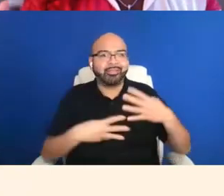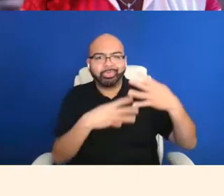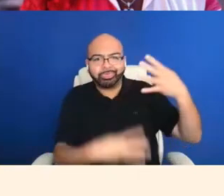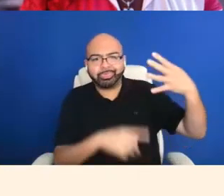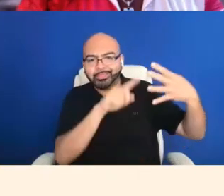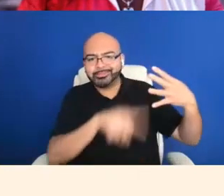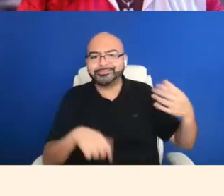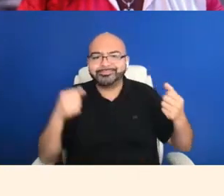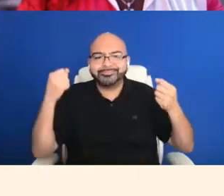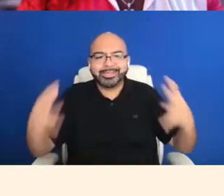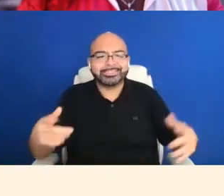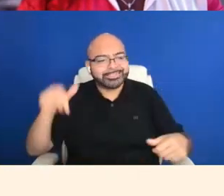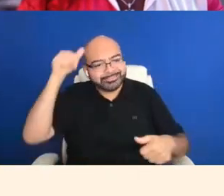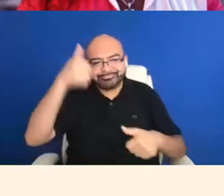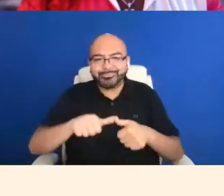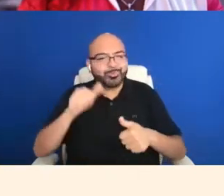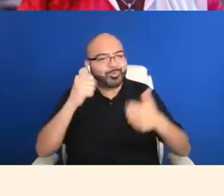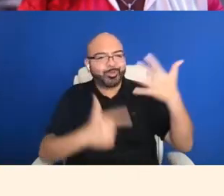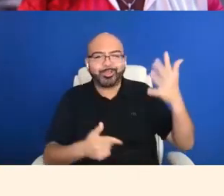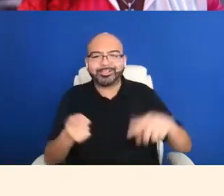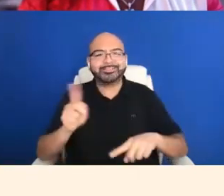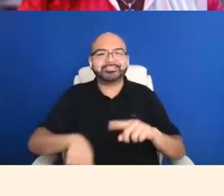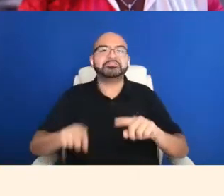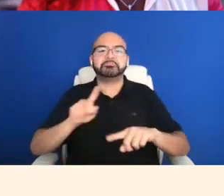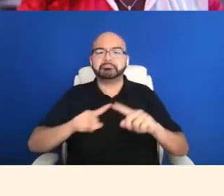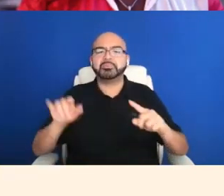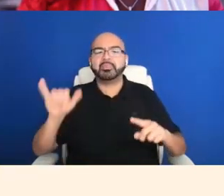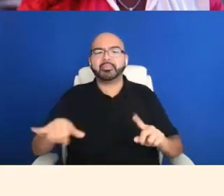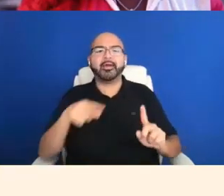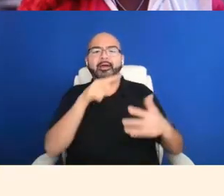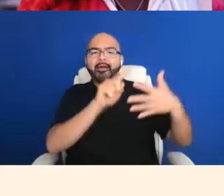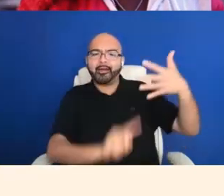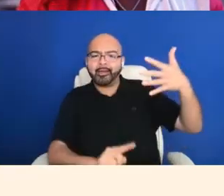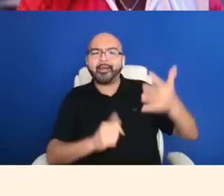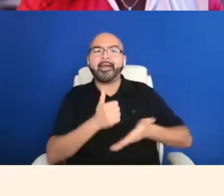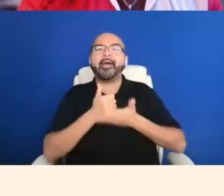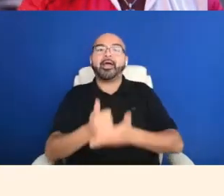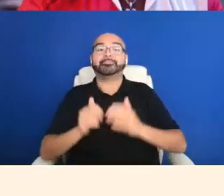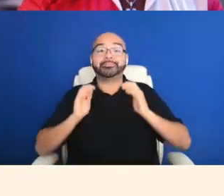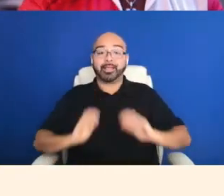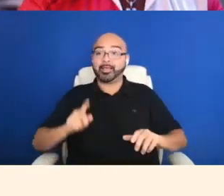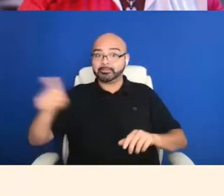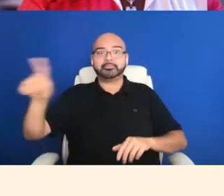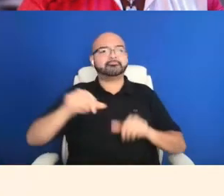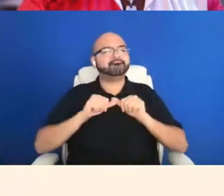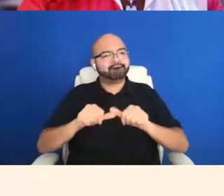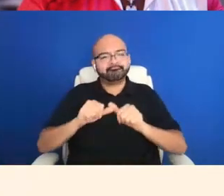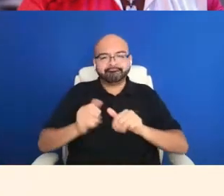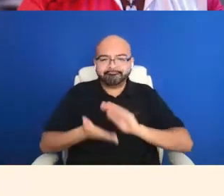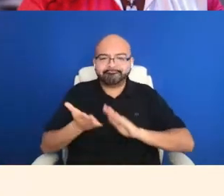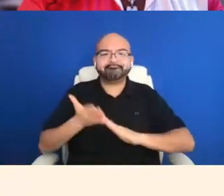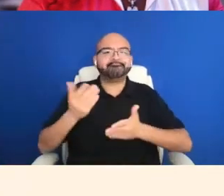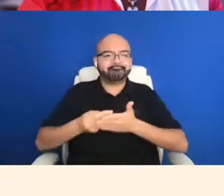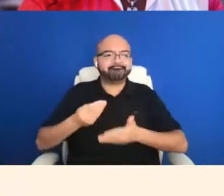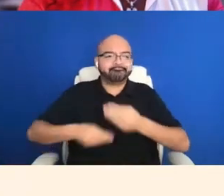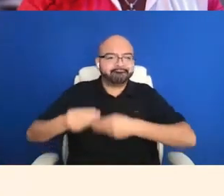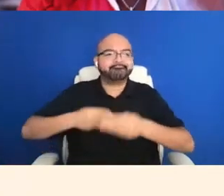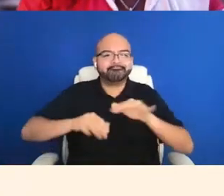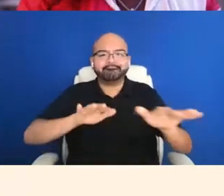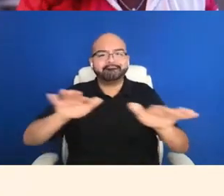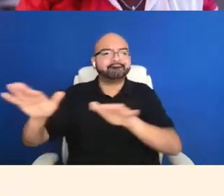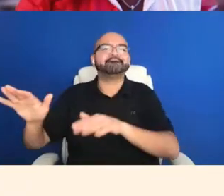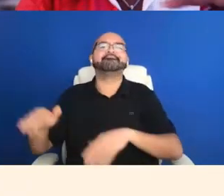them. But this is what like keeps our clients going. This is what keeps like the clients that we